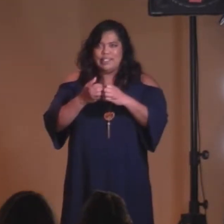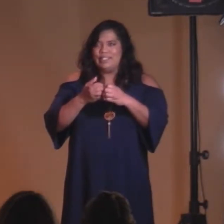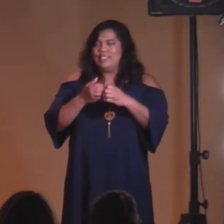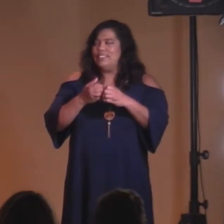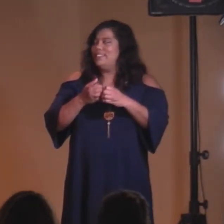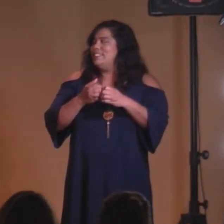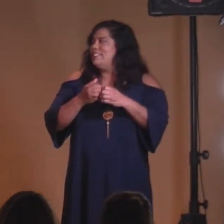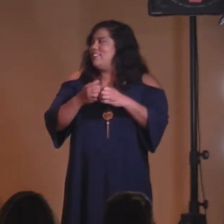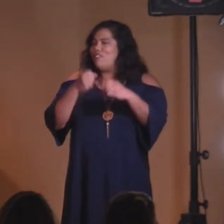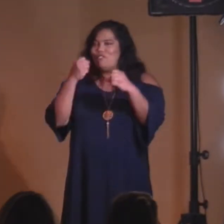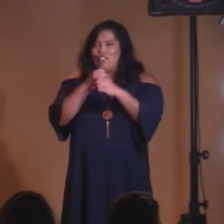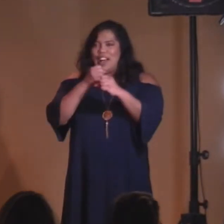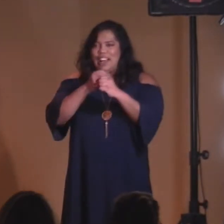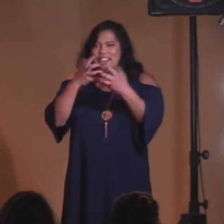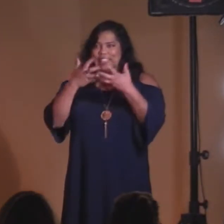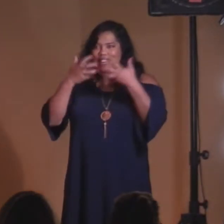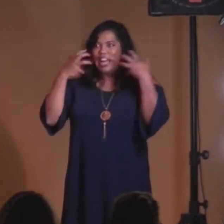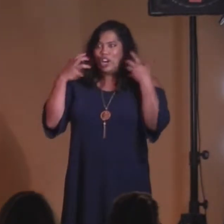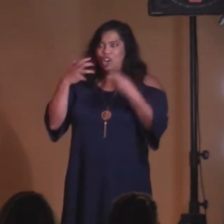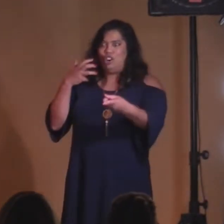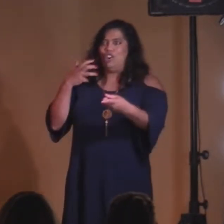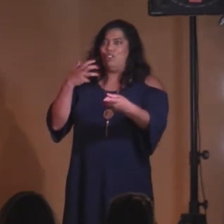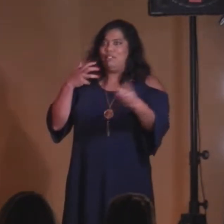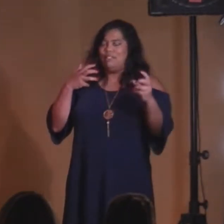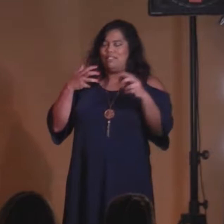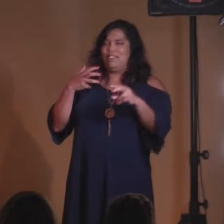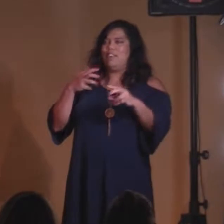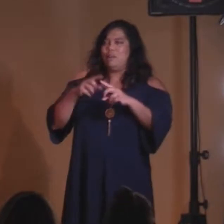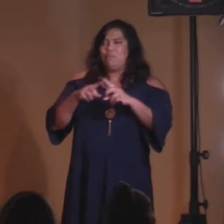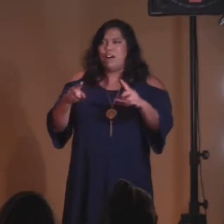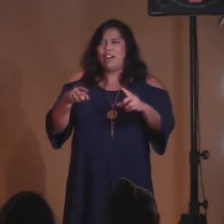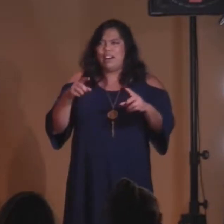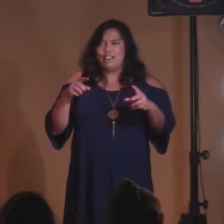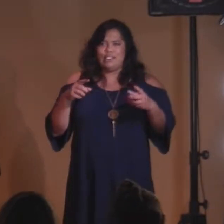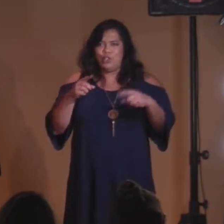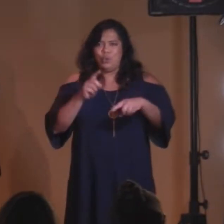like, ah! And you're like, whoa, man, let's breathe.